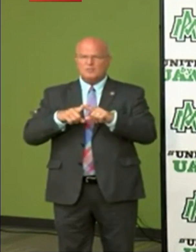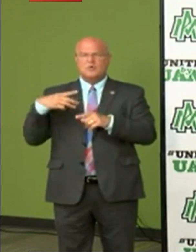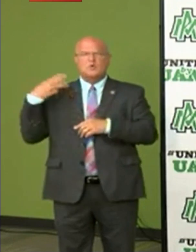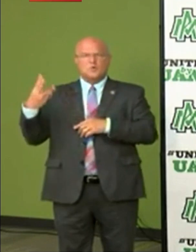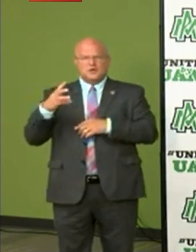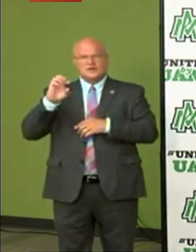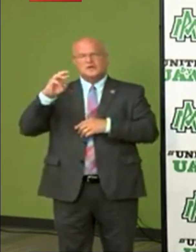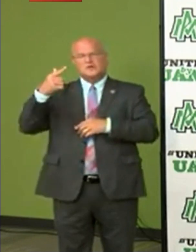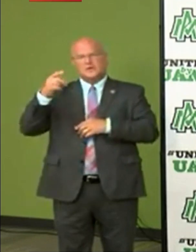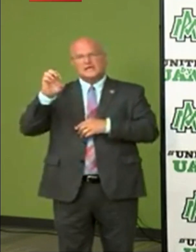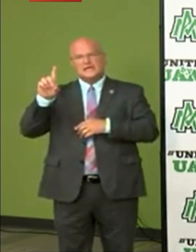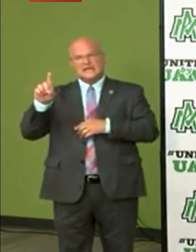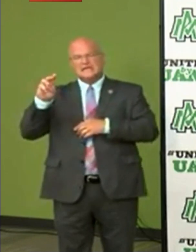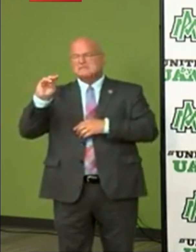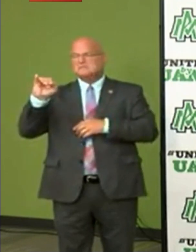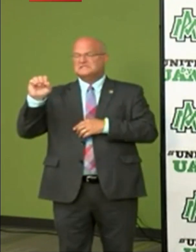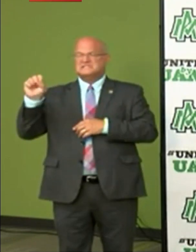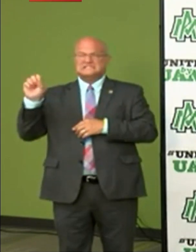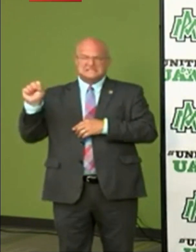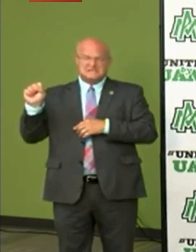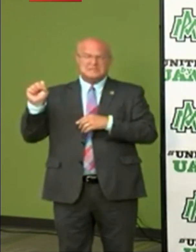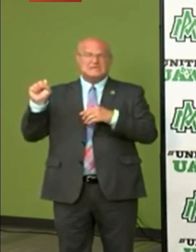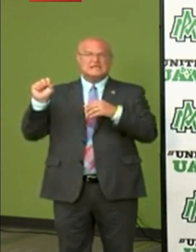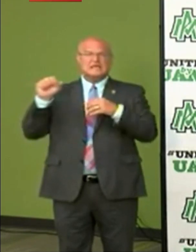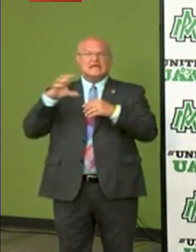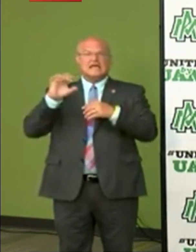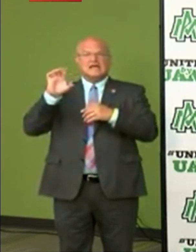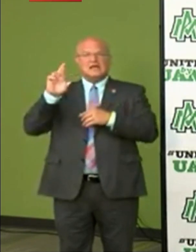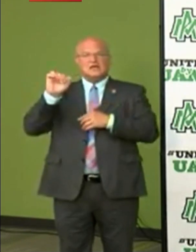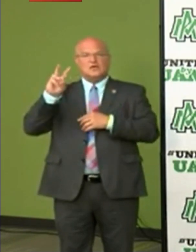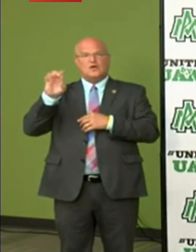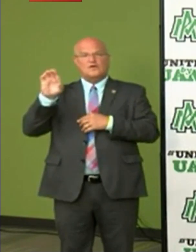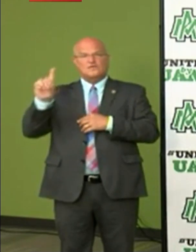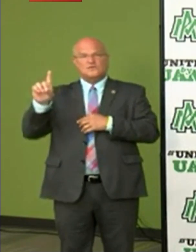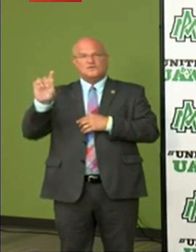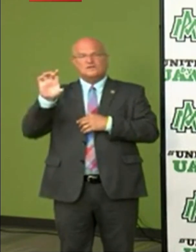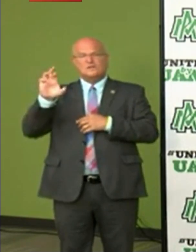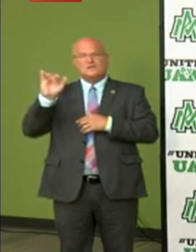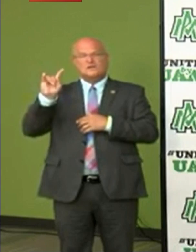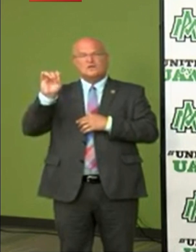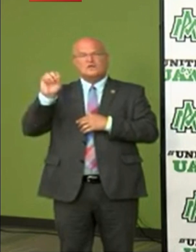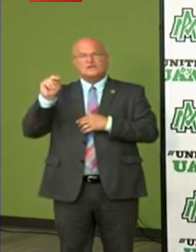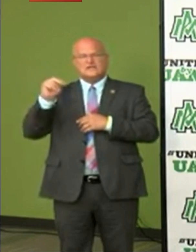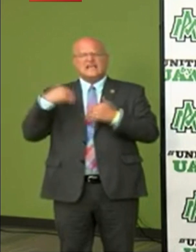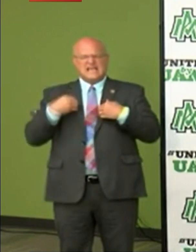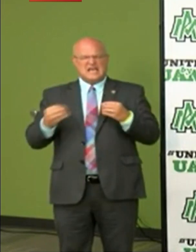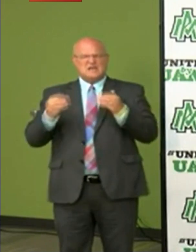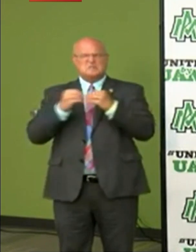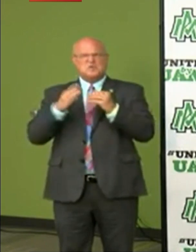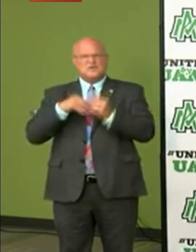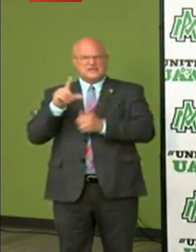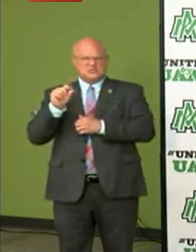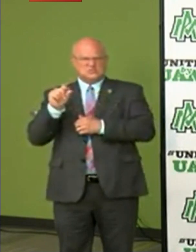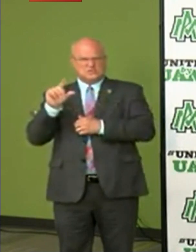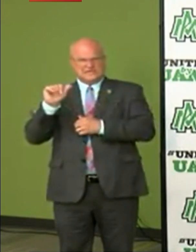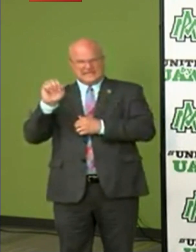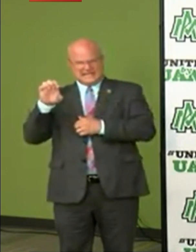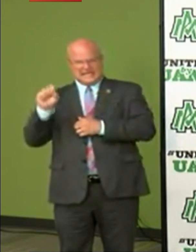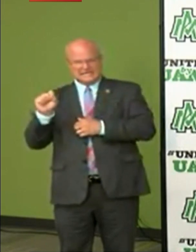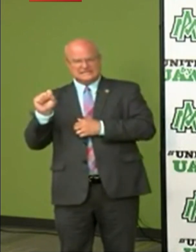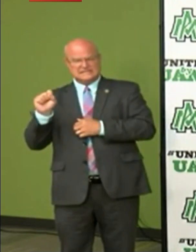Washington, Craighead, Mississippi, and Crawford and Crittenden County all had more than 20